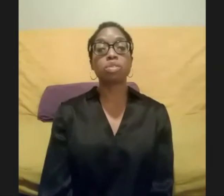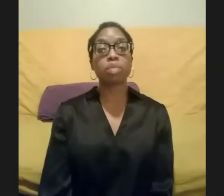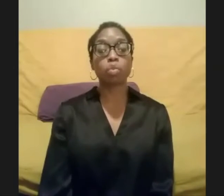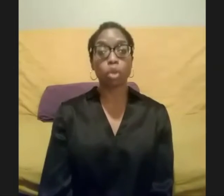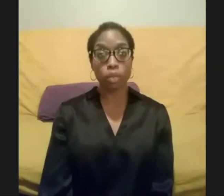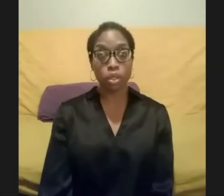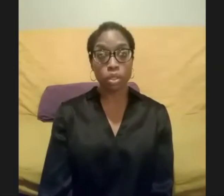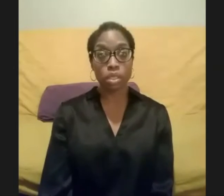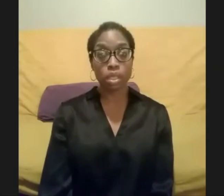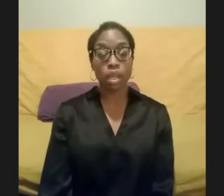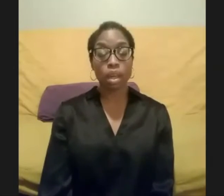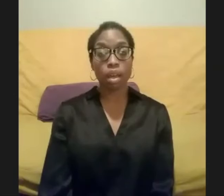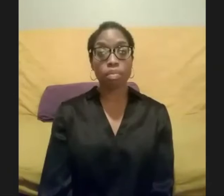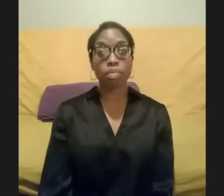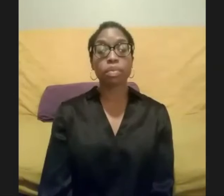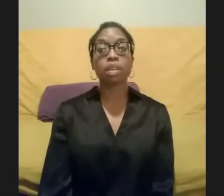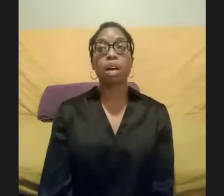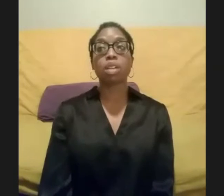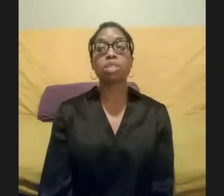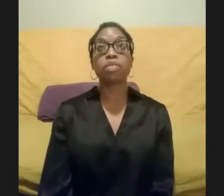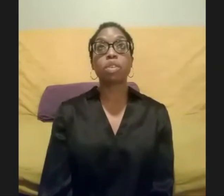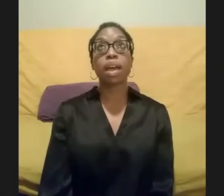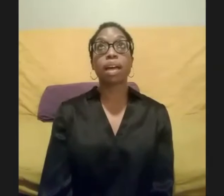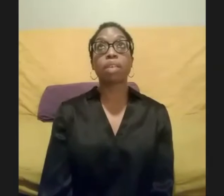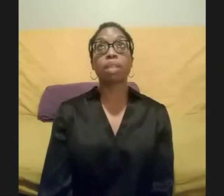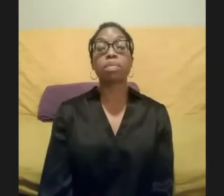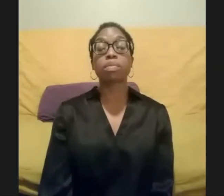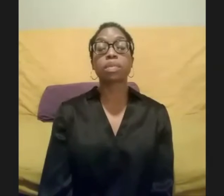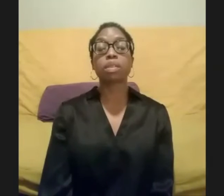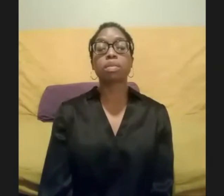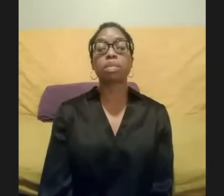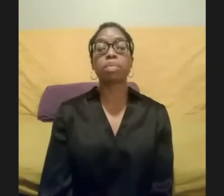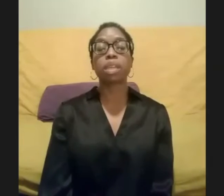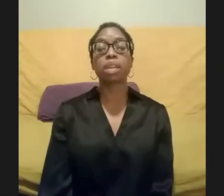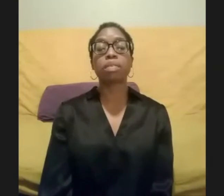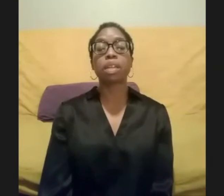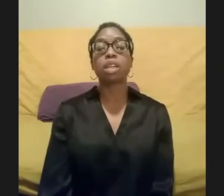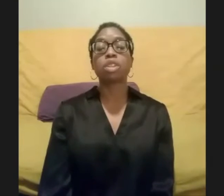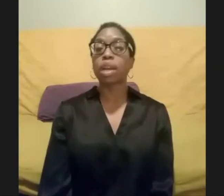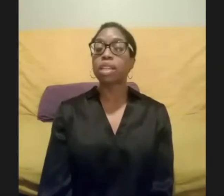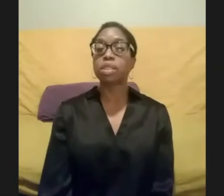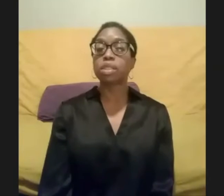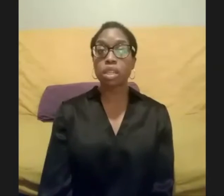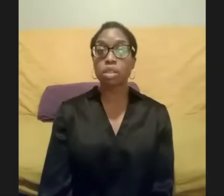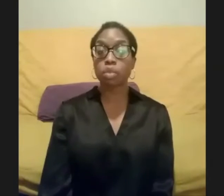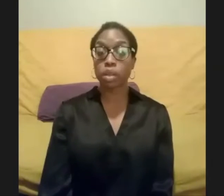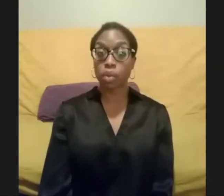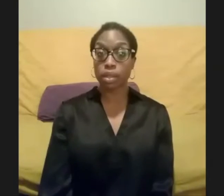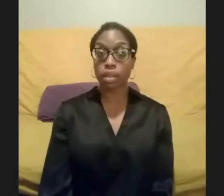and Wermer's. Also, if you have, I'm thinking of trisomy 21 is